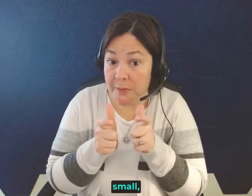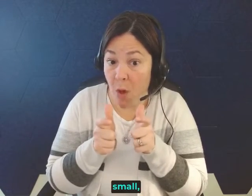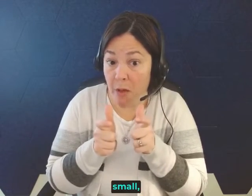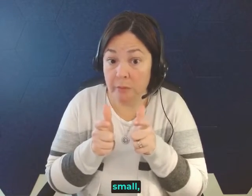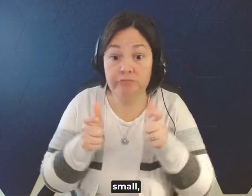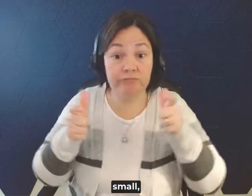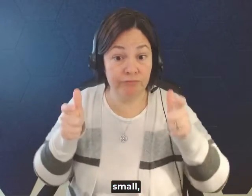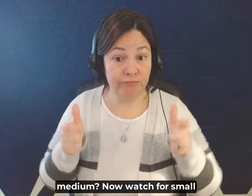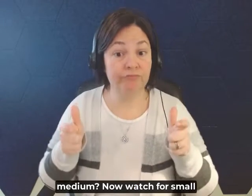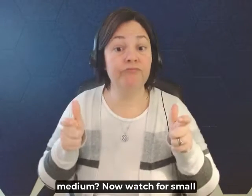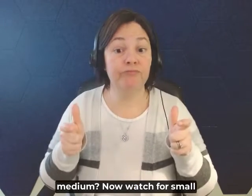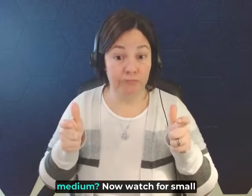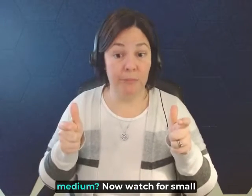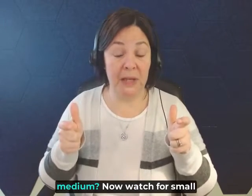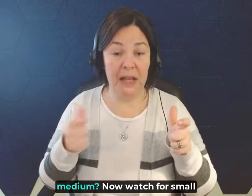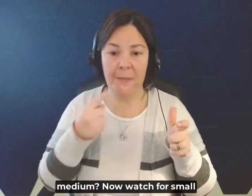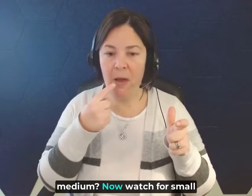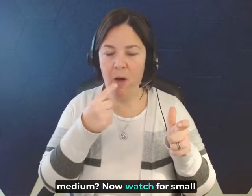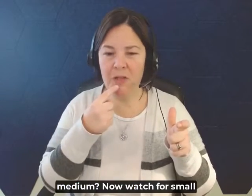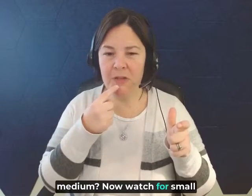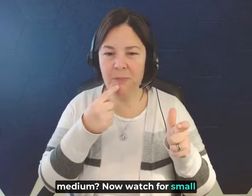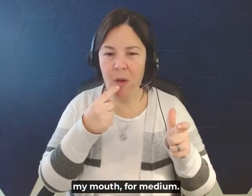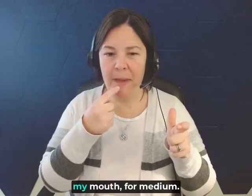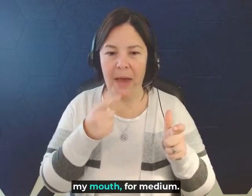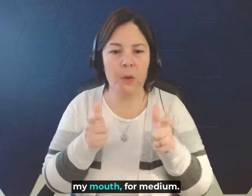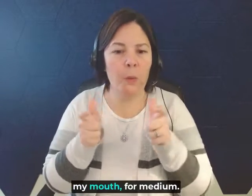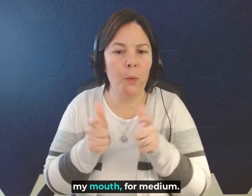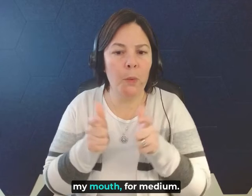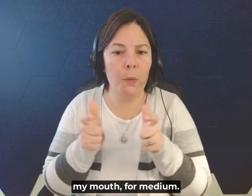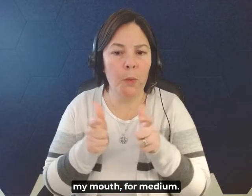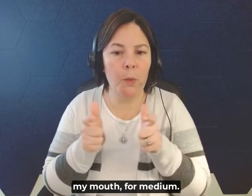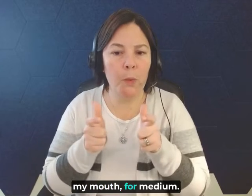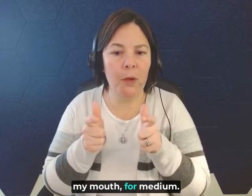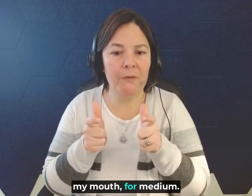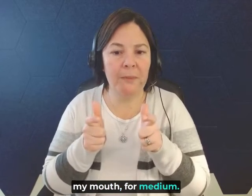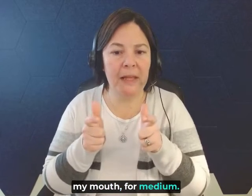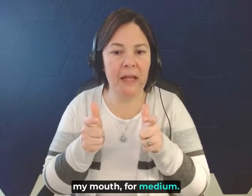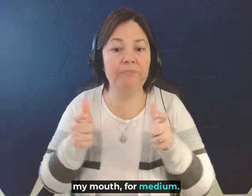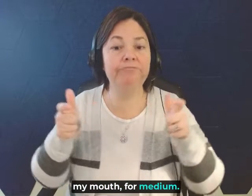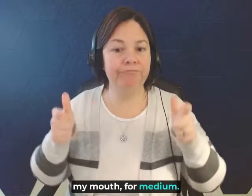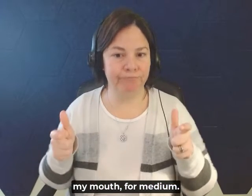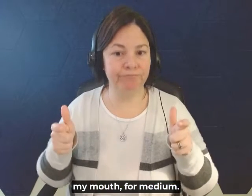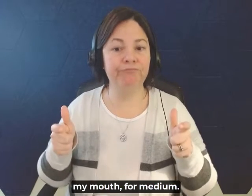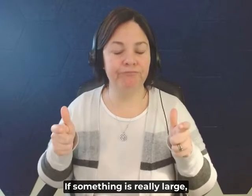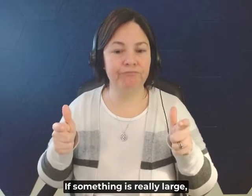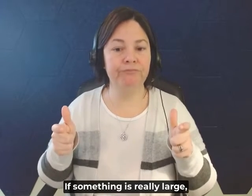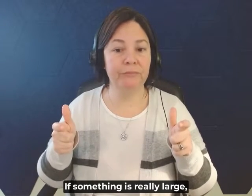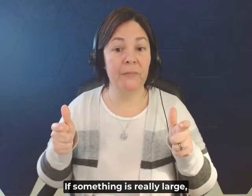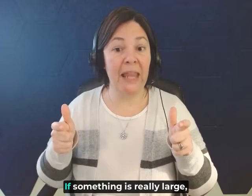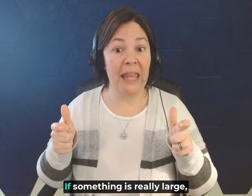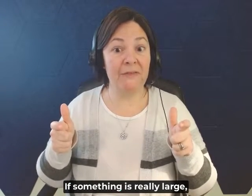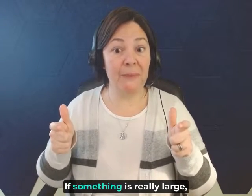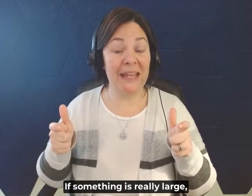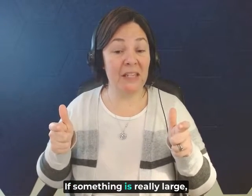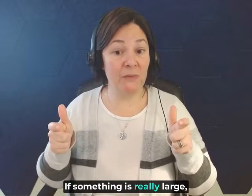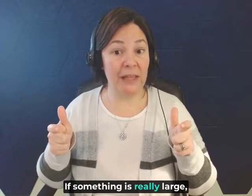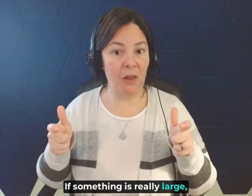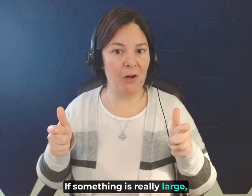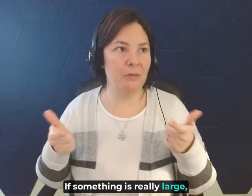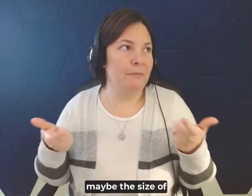Small? Medium. Now watch for small in my mouth. For medium, if something is really large, maybe